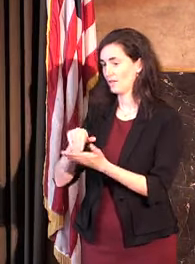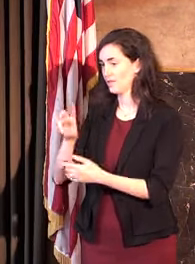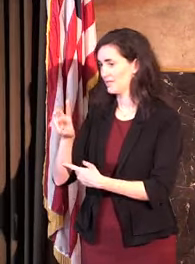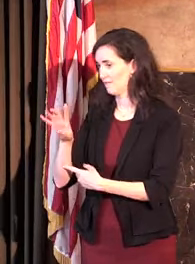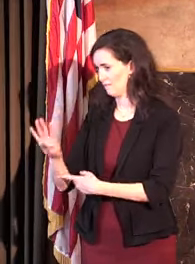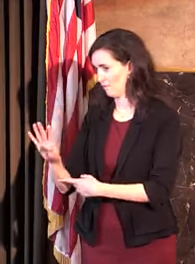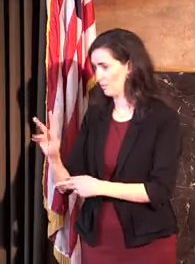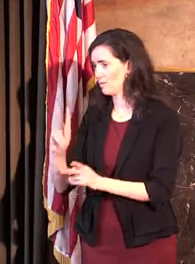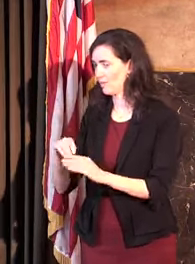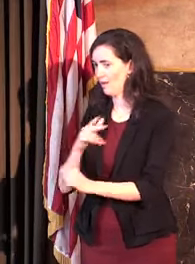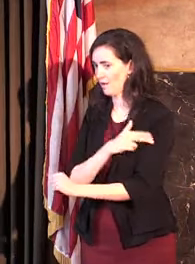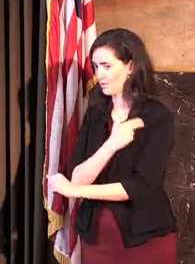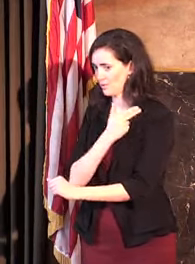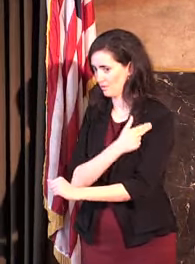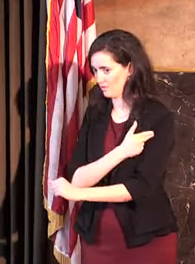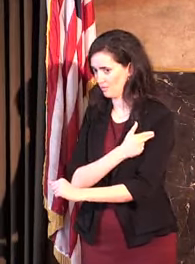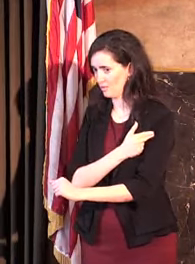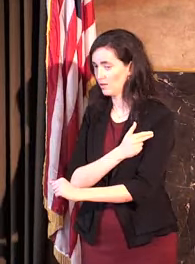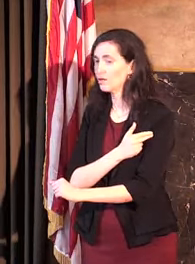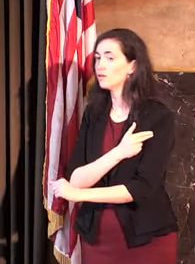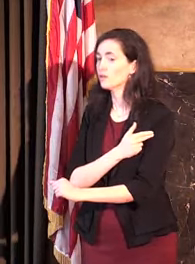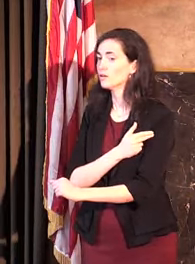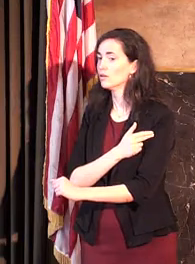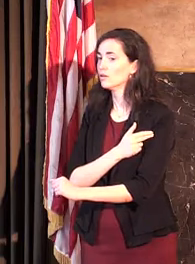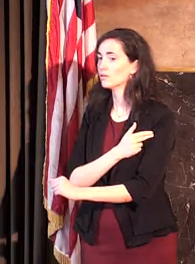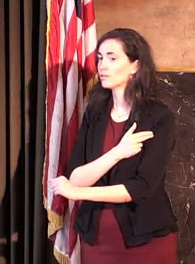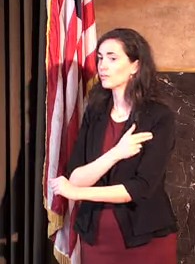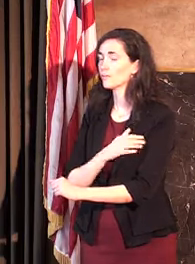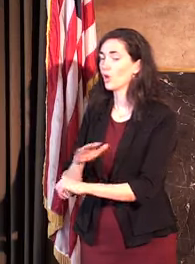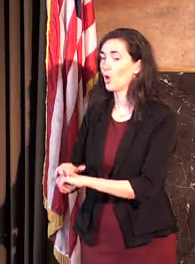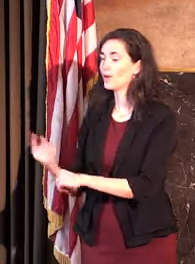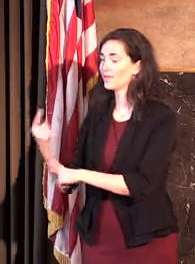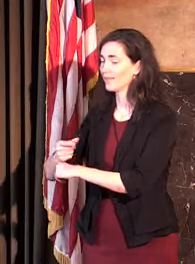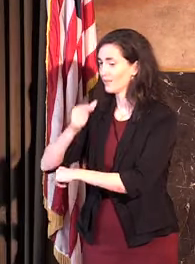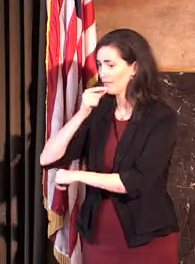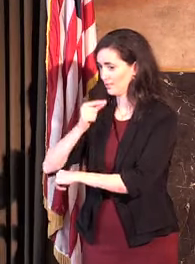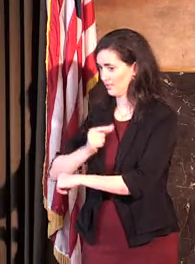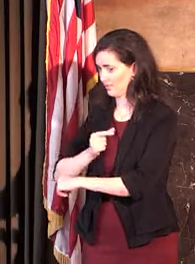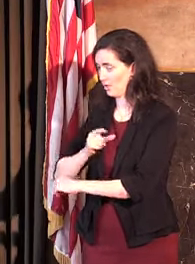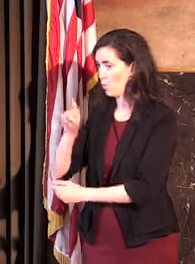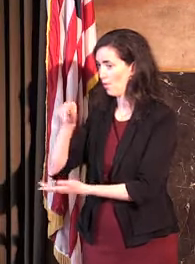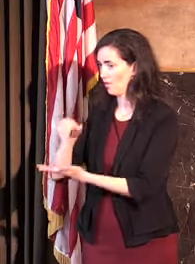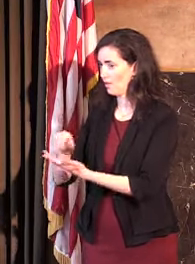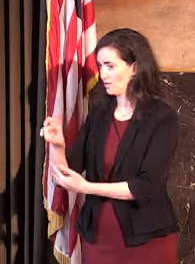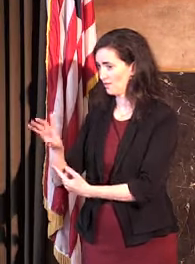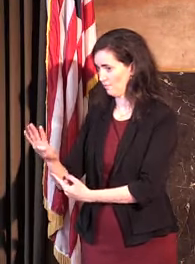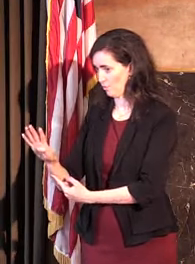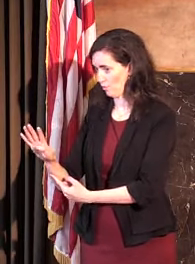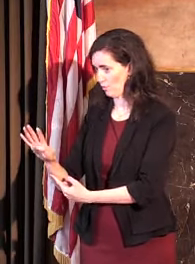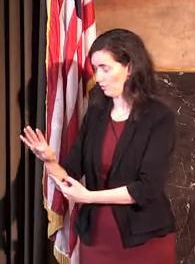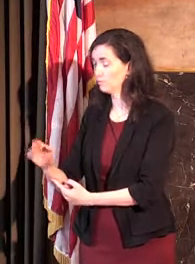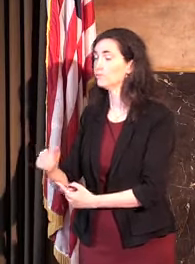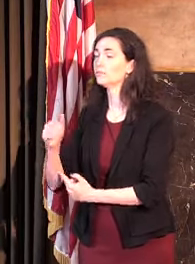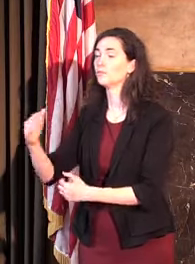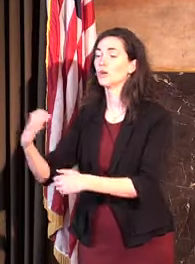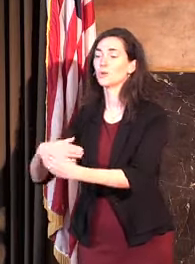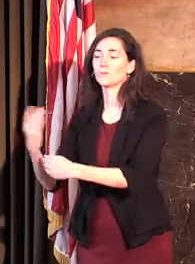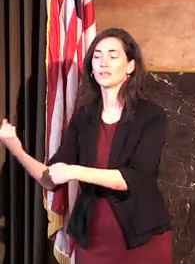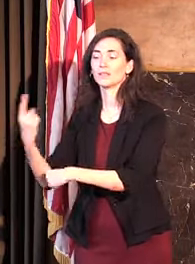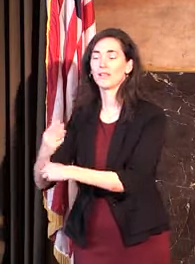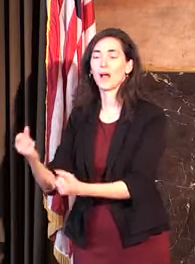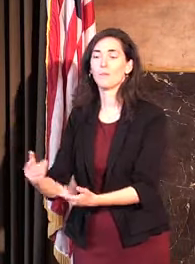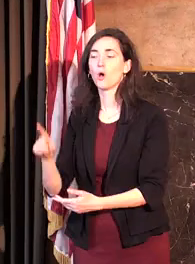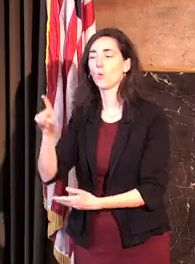1,074 people hospitalized with COVID-19 on Thanksgiving Day last year. By Christmas Day, that increased